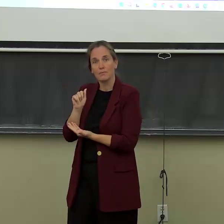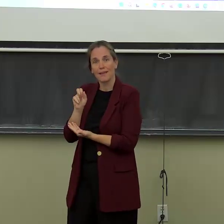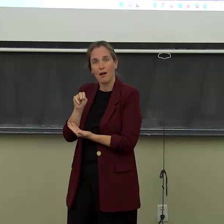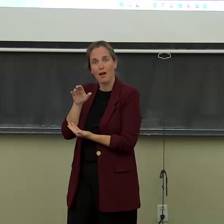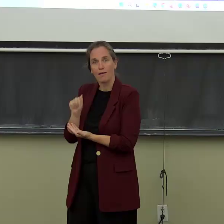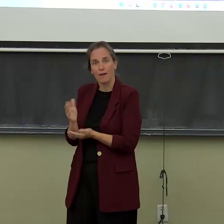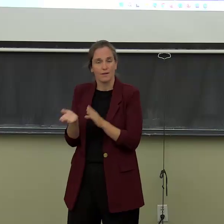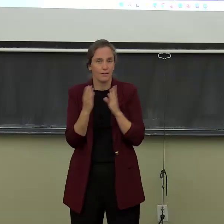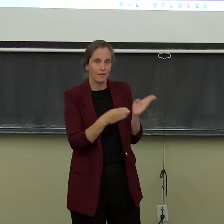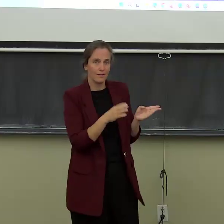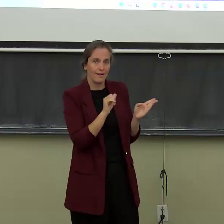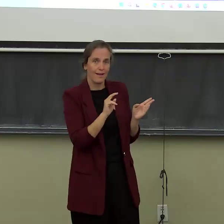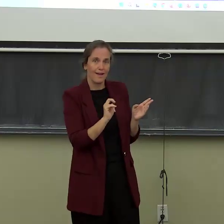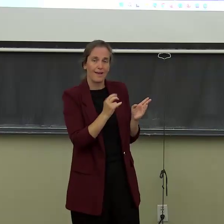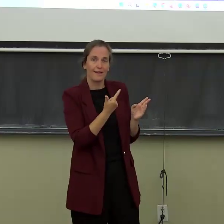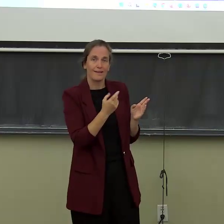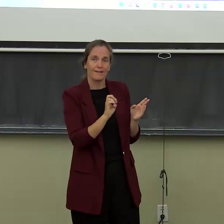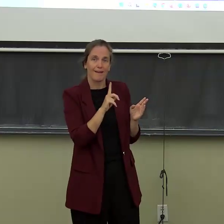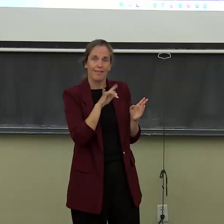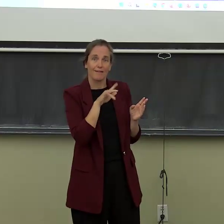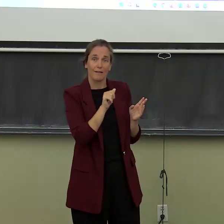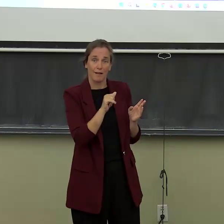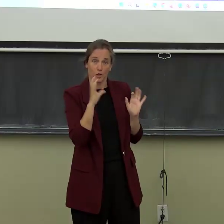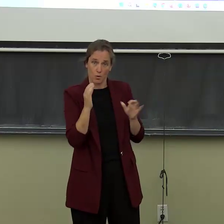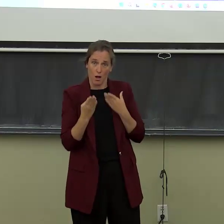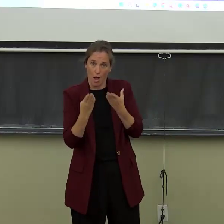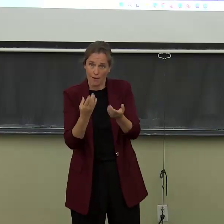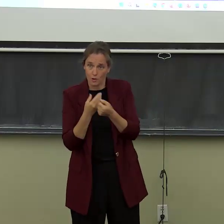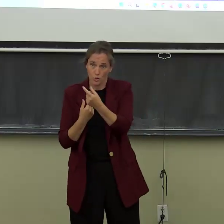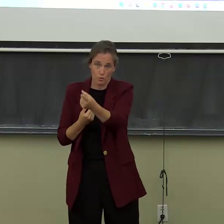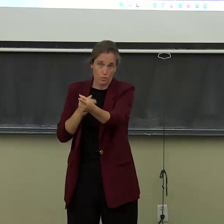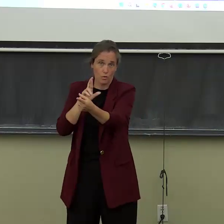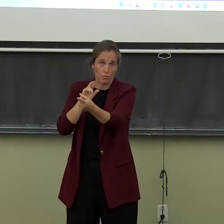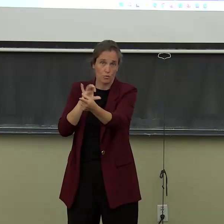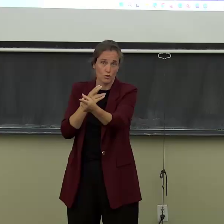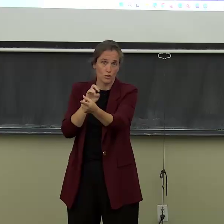Angelica, do you want to offer anything to Rochelle's concern?